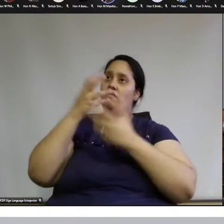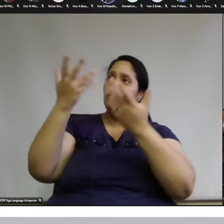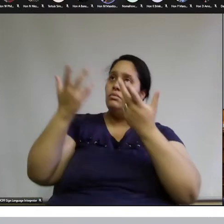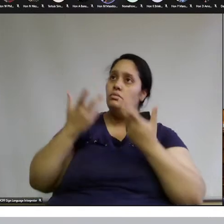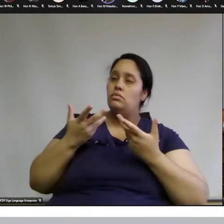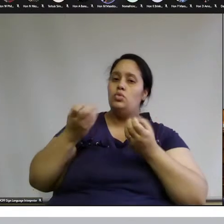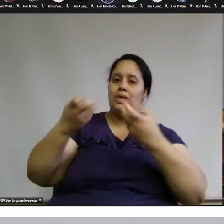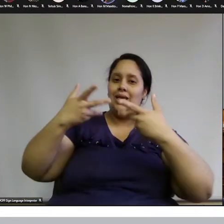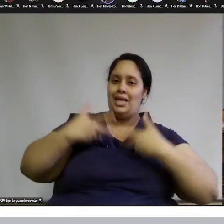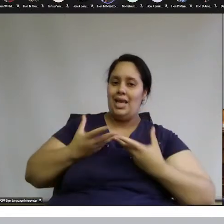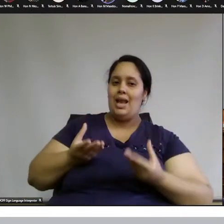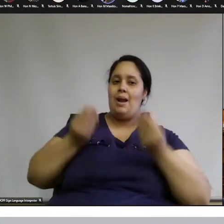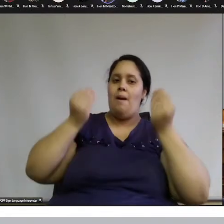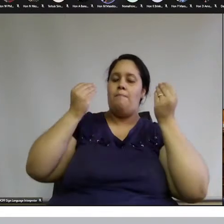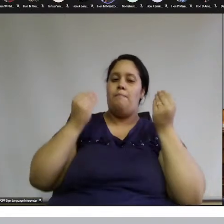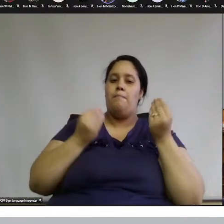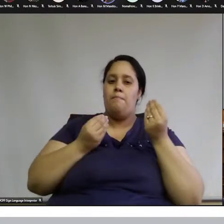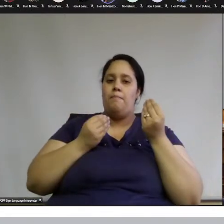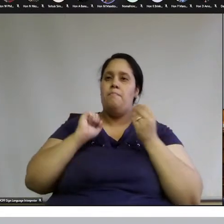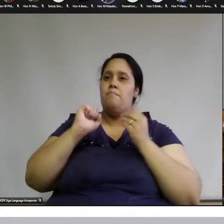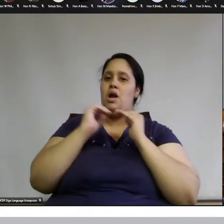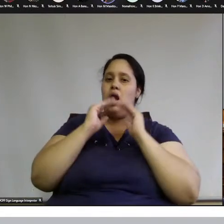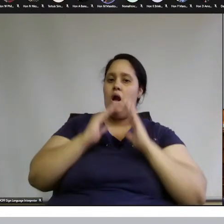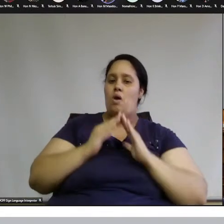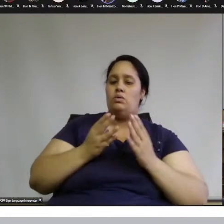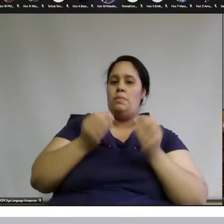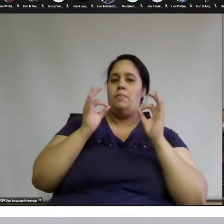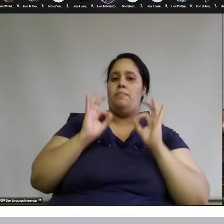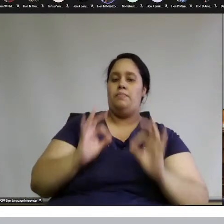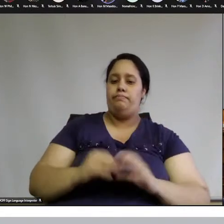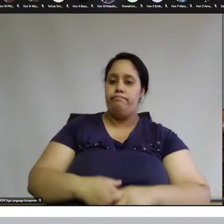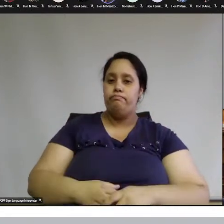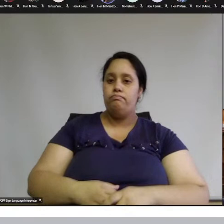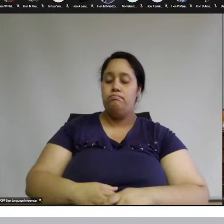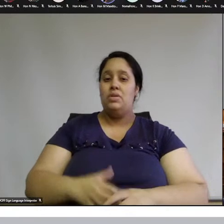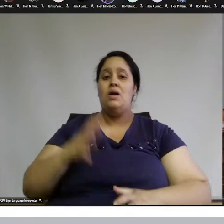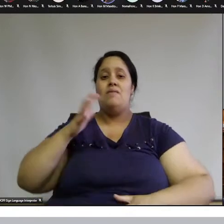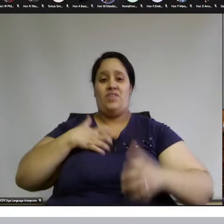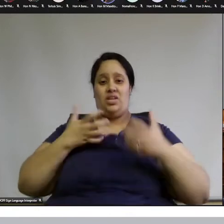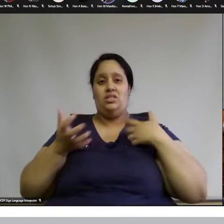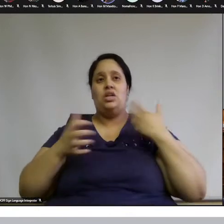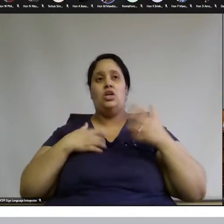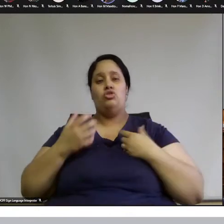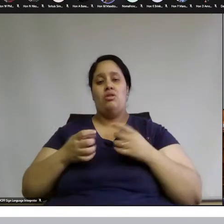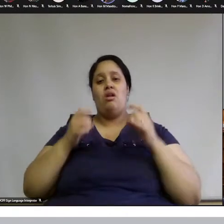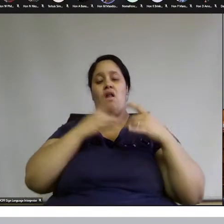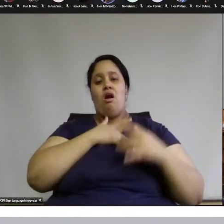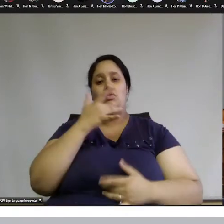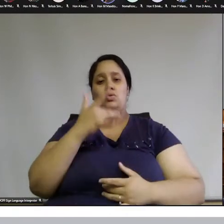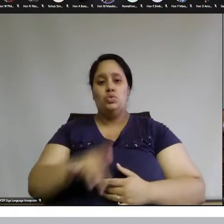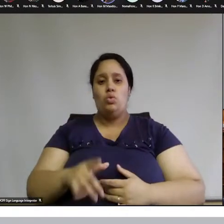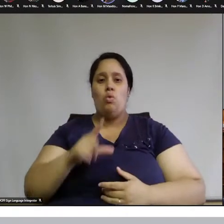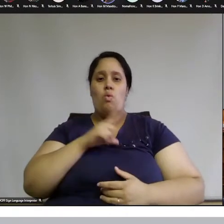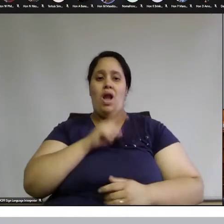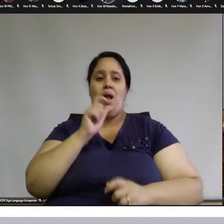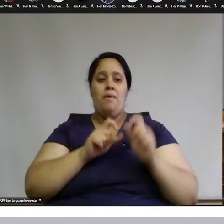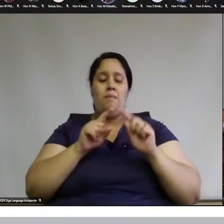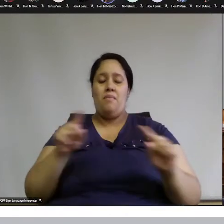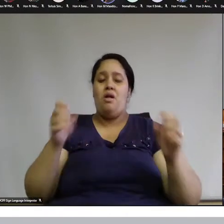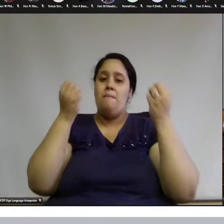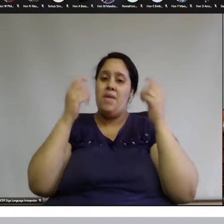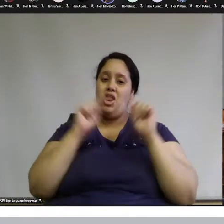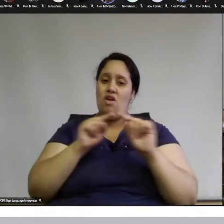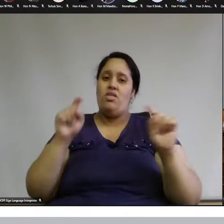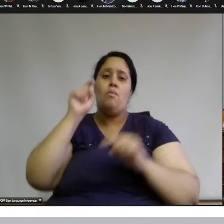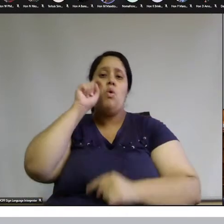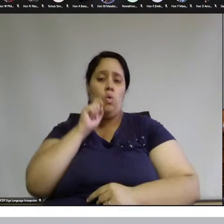to get its house in order. The frustration and the pain of residents, many of them